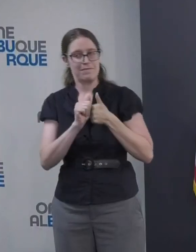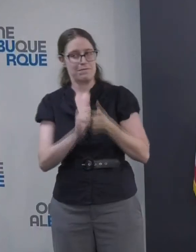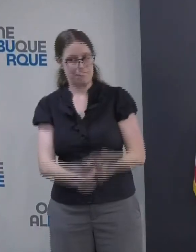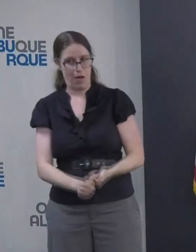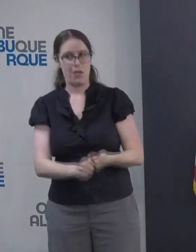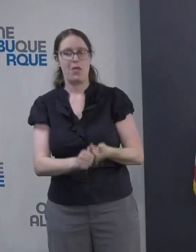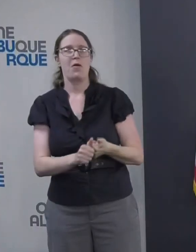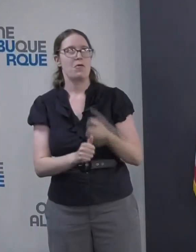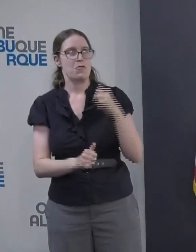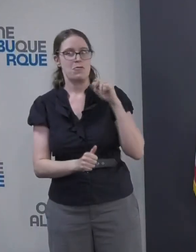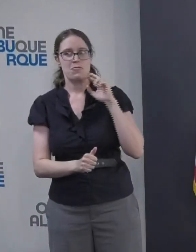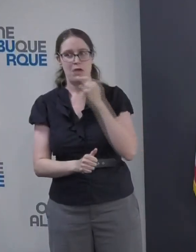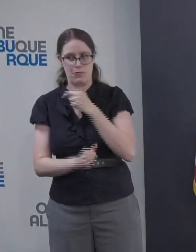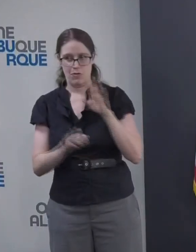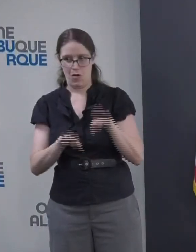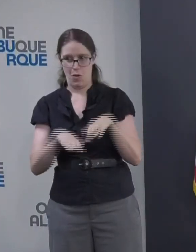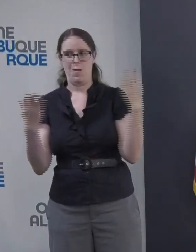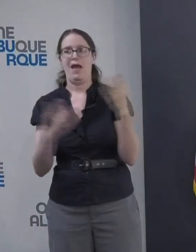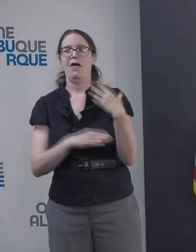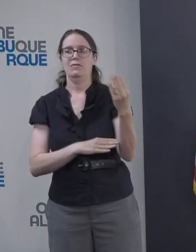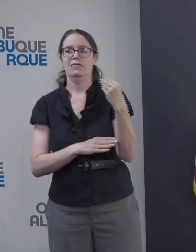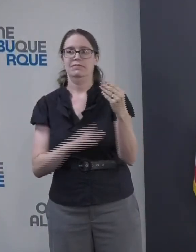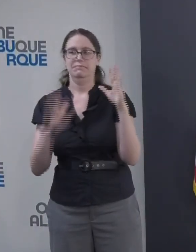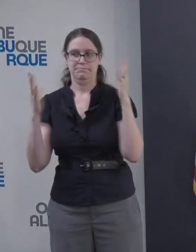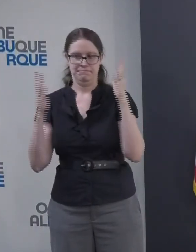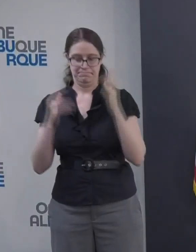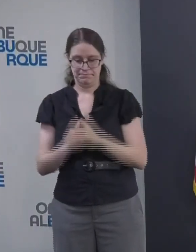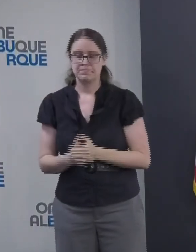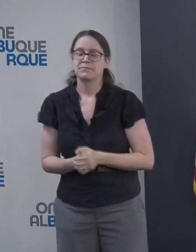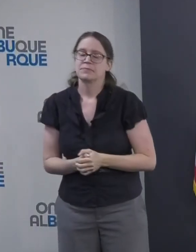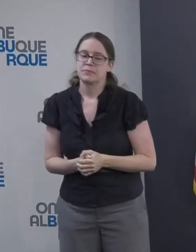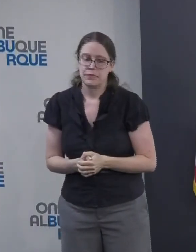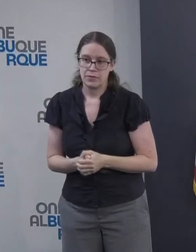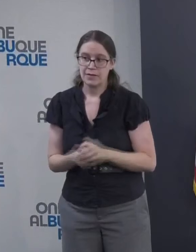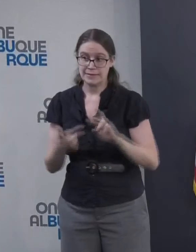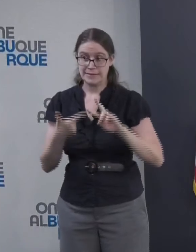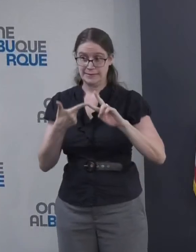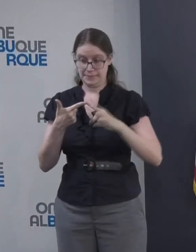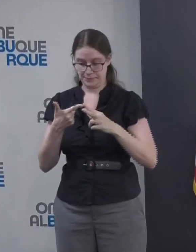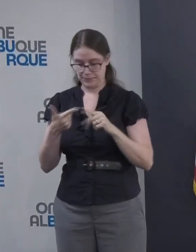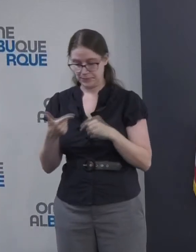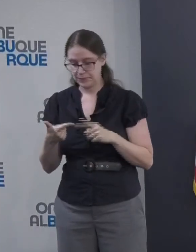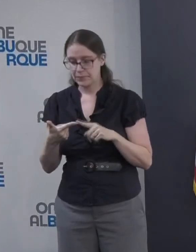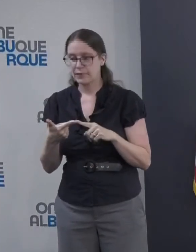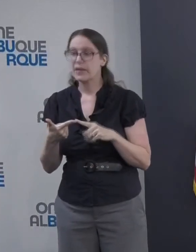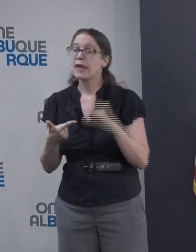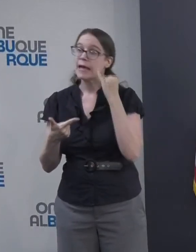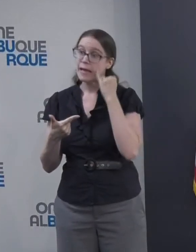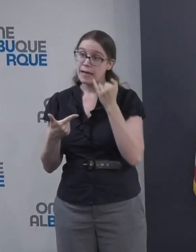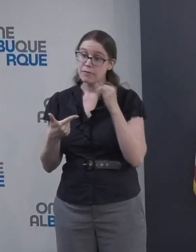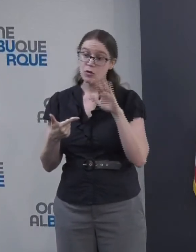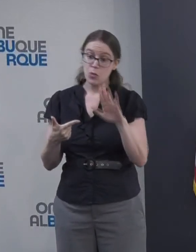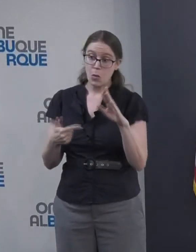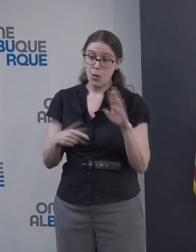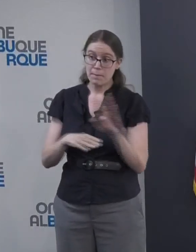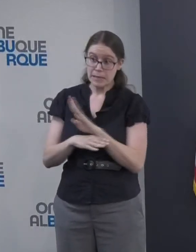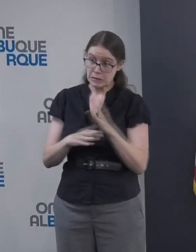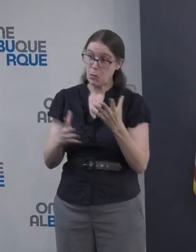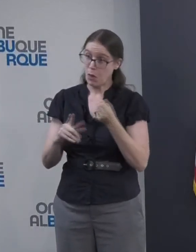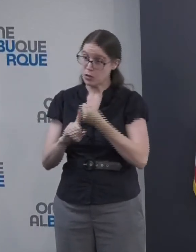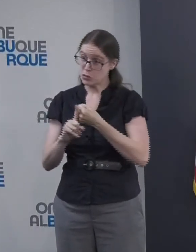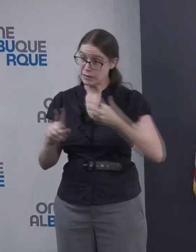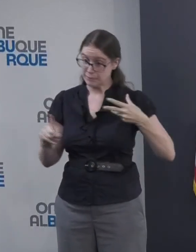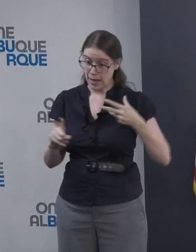have outdoor dining under the state order. Two, If you want to expand onto a sidewalk,